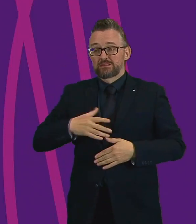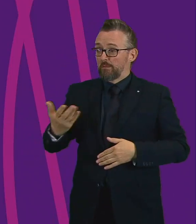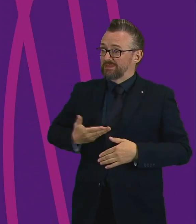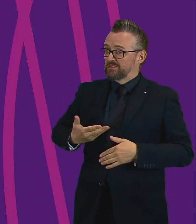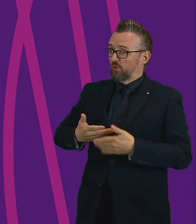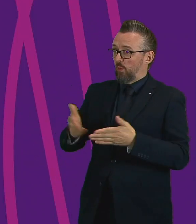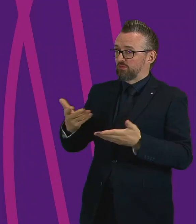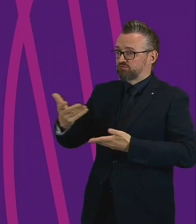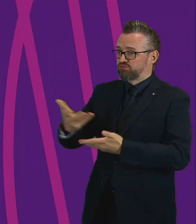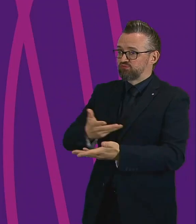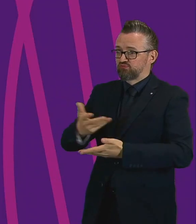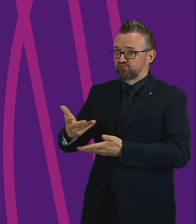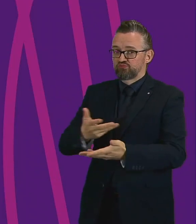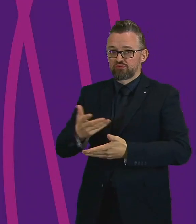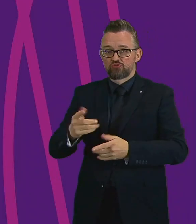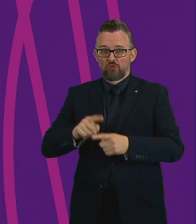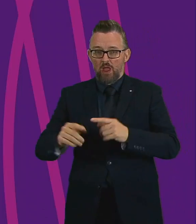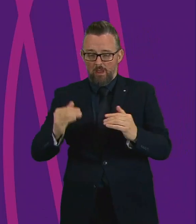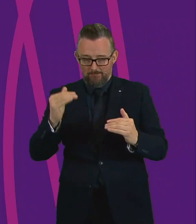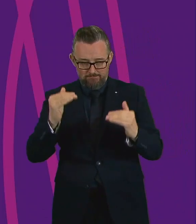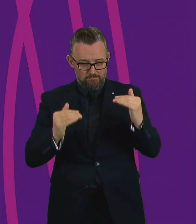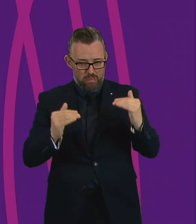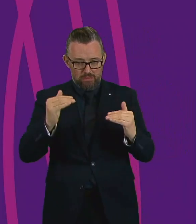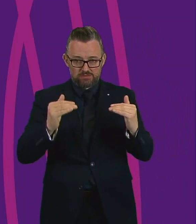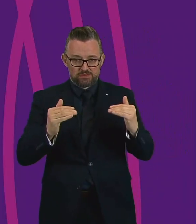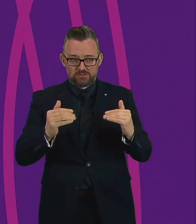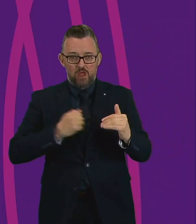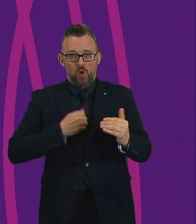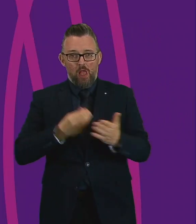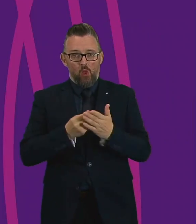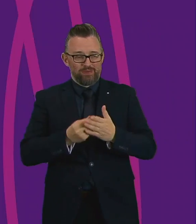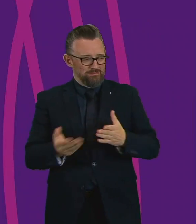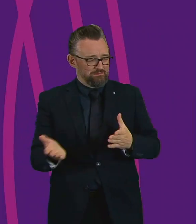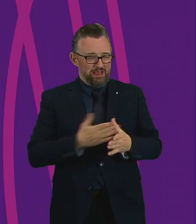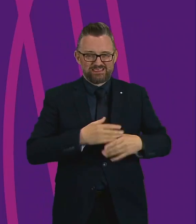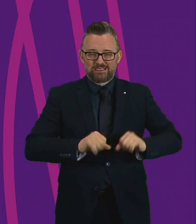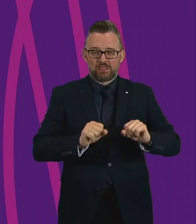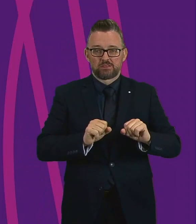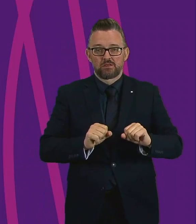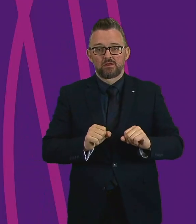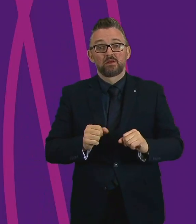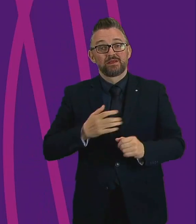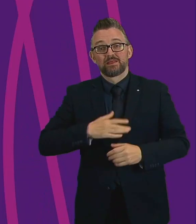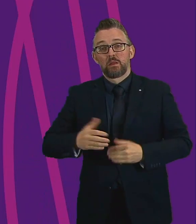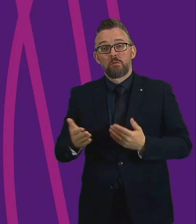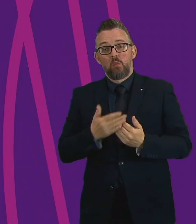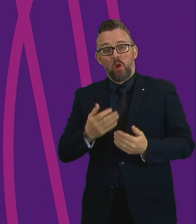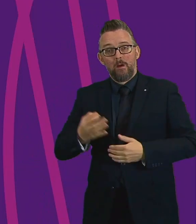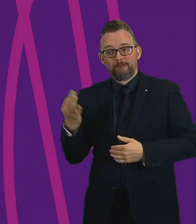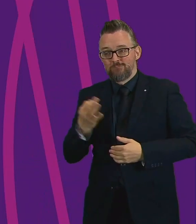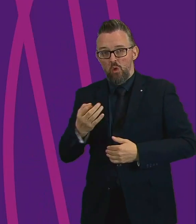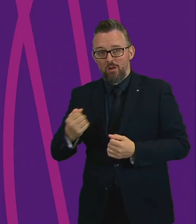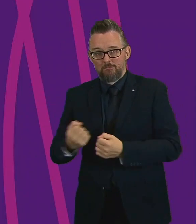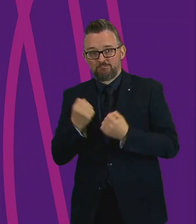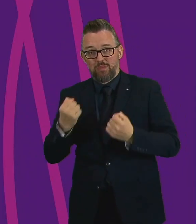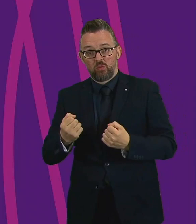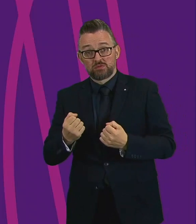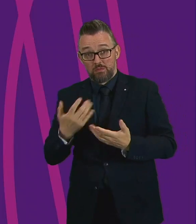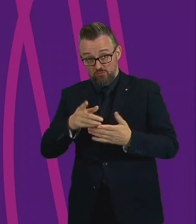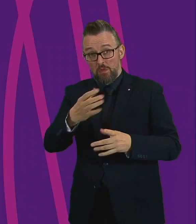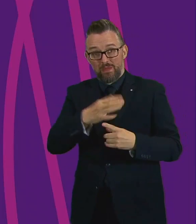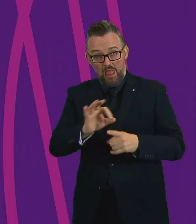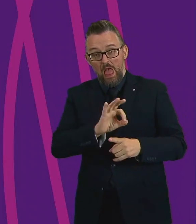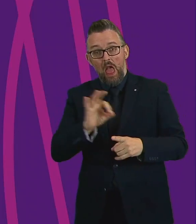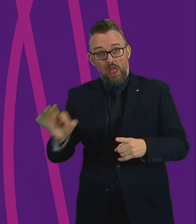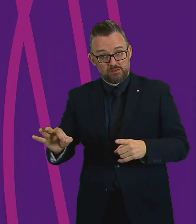businesses to deliver a balanced restart of our economy. More borrowing powers or even fiscal autonomy has been called for by